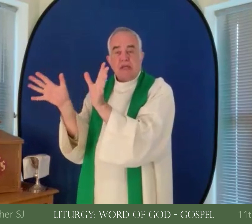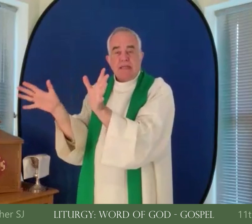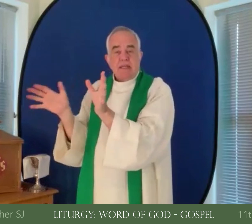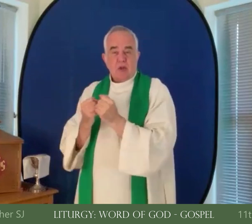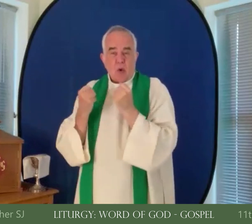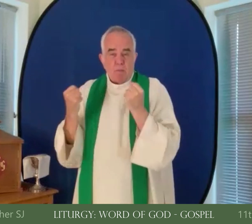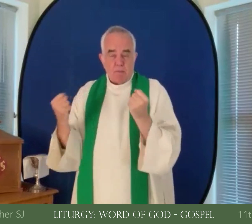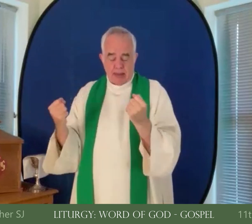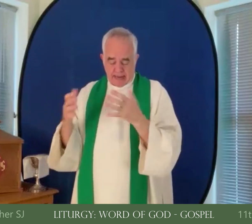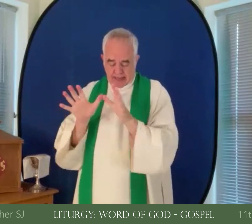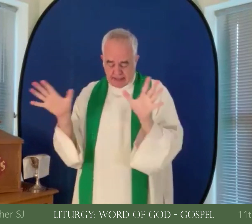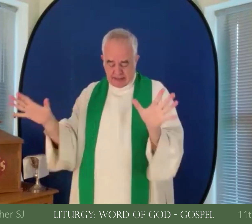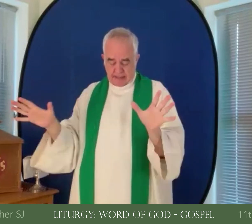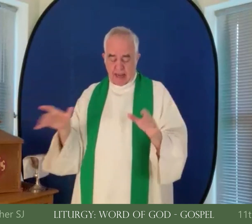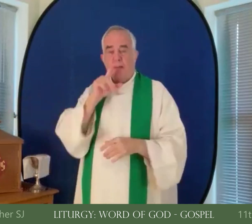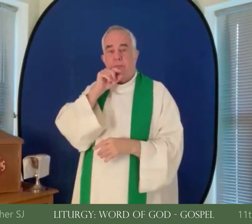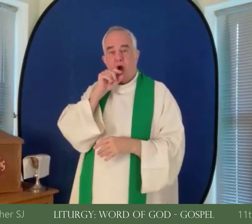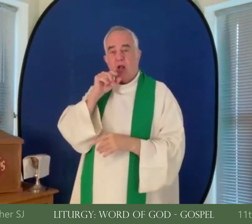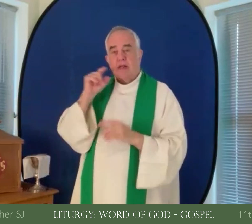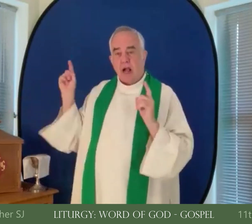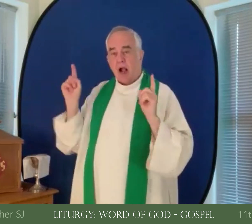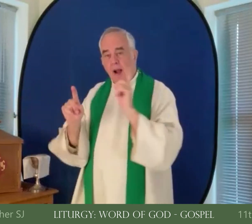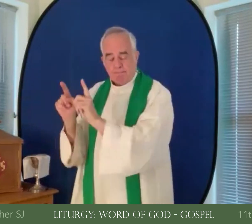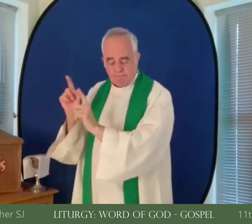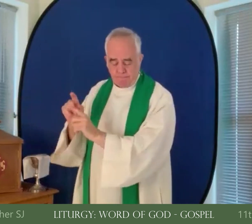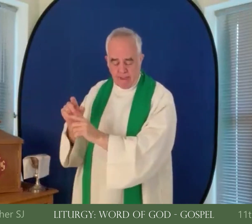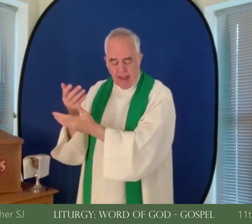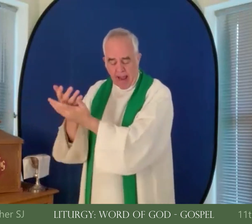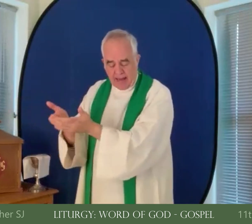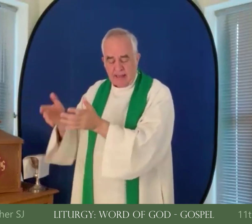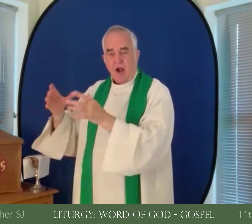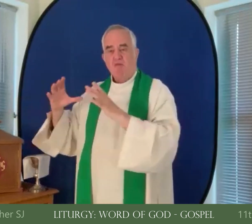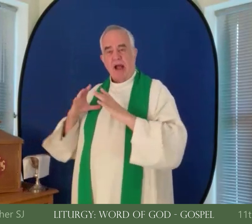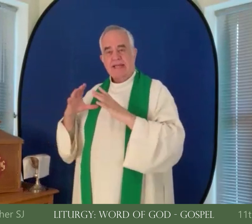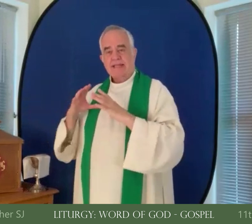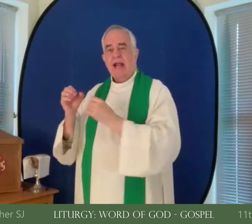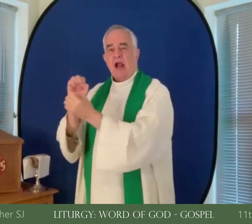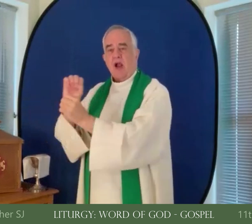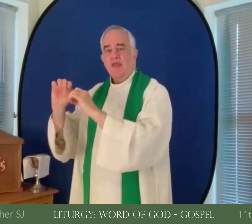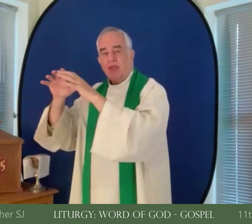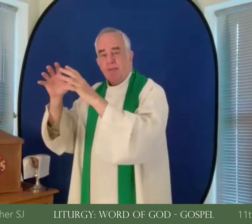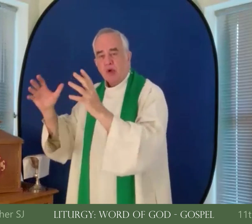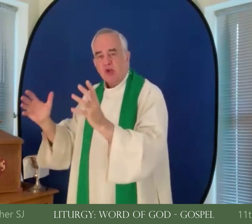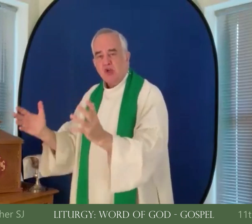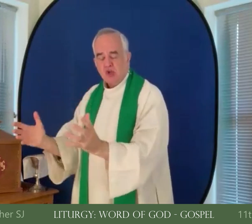Branches go big, birds come and rest in the bush,